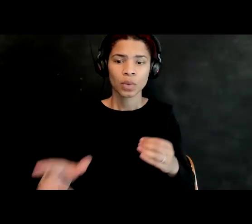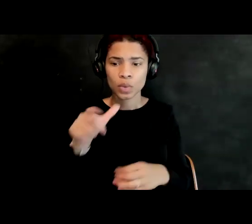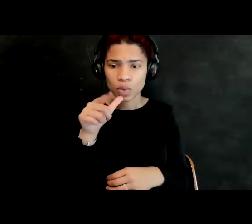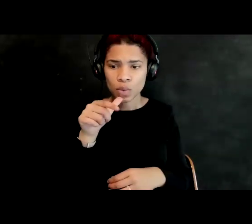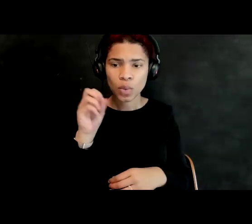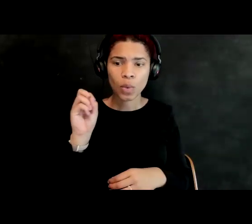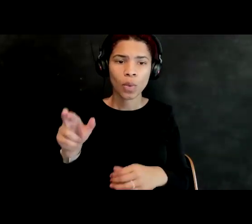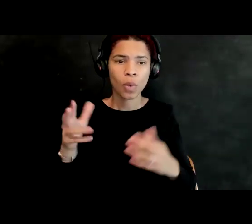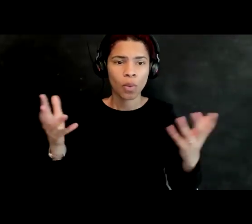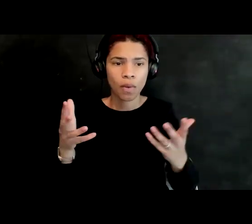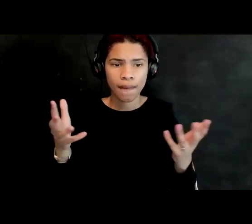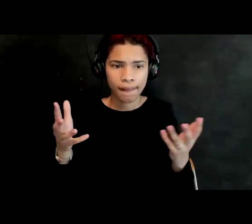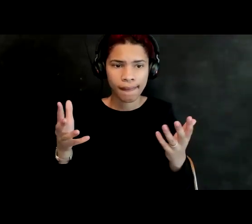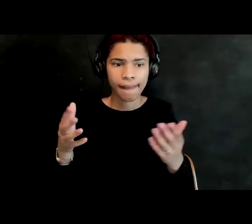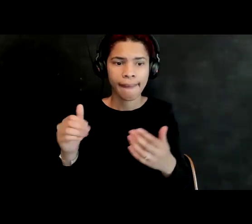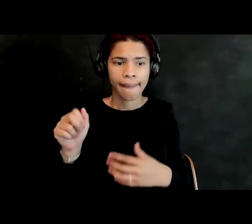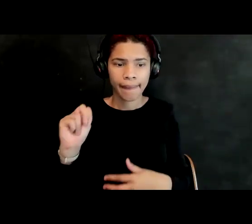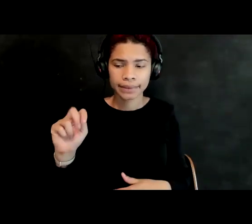the antagonist?